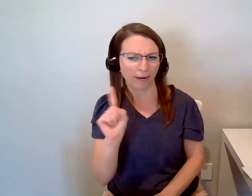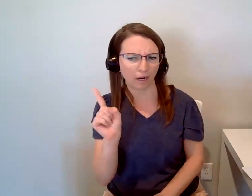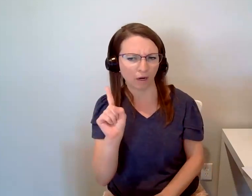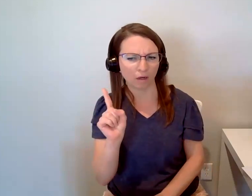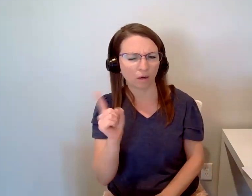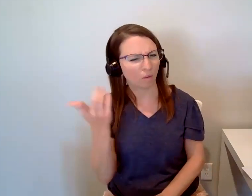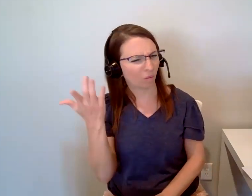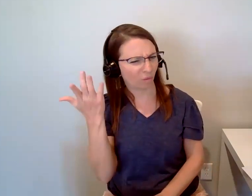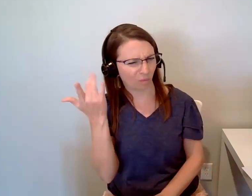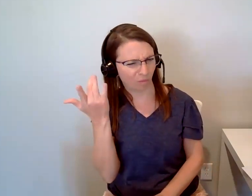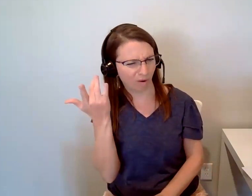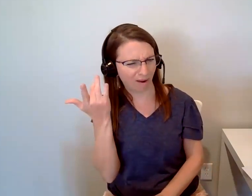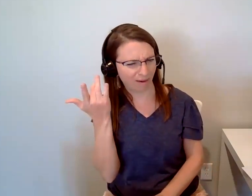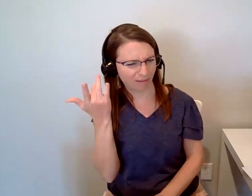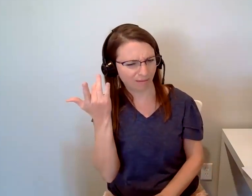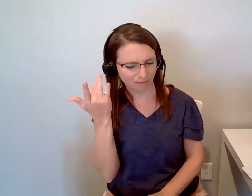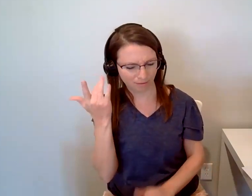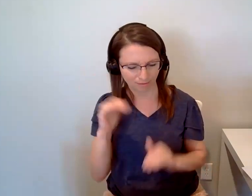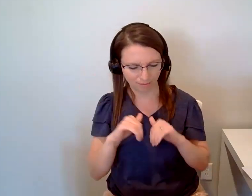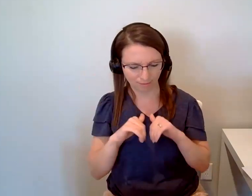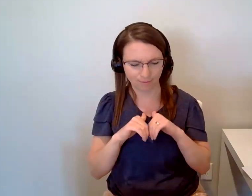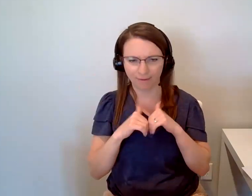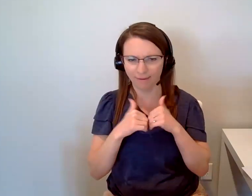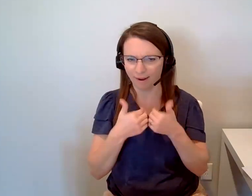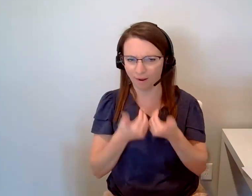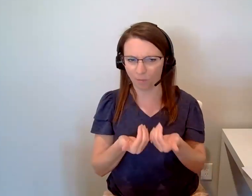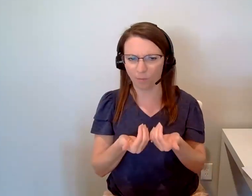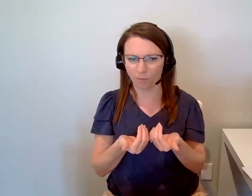where, why, and how.